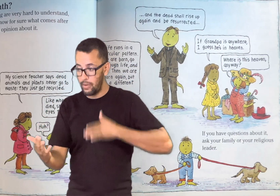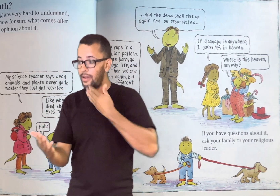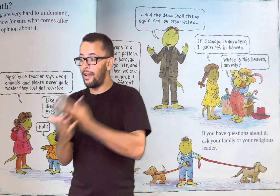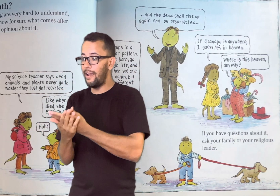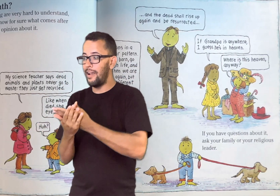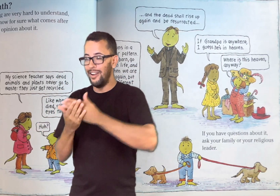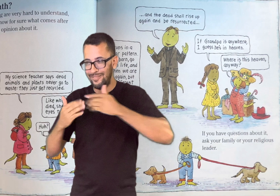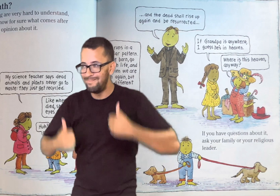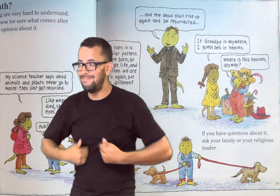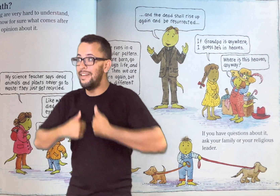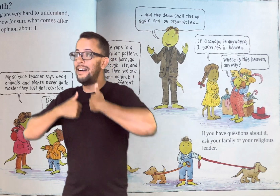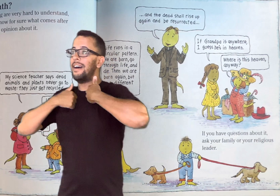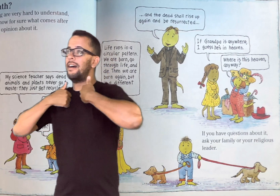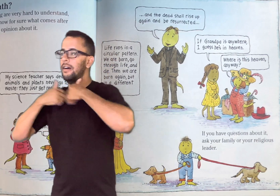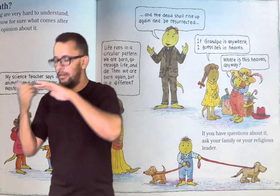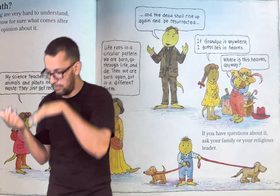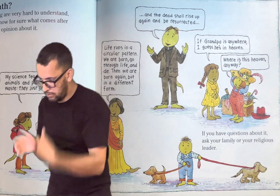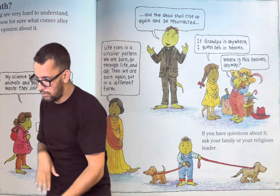form.